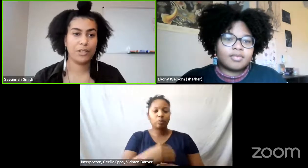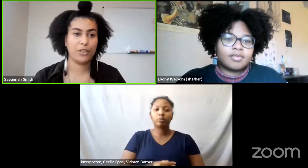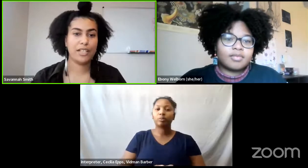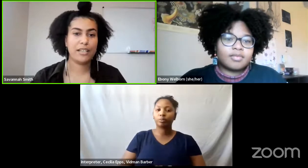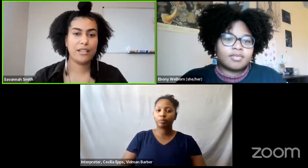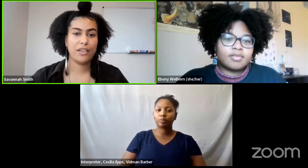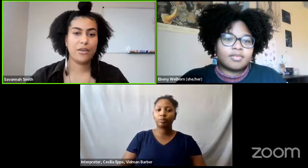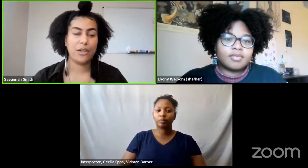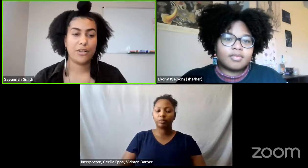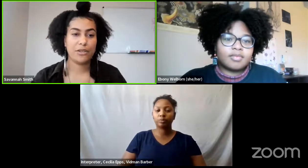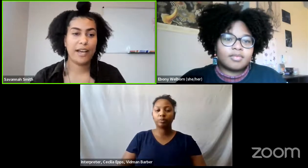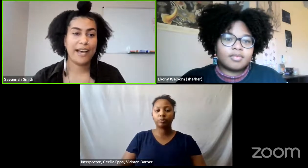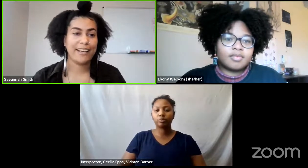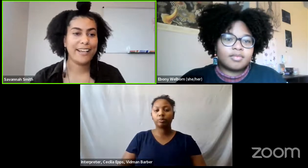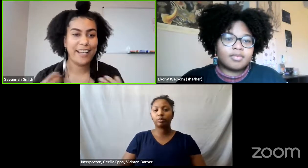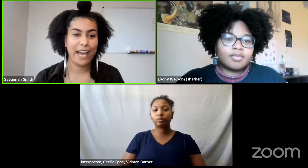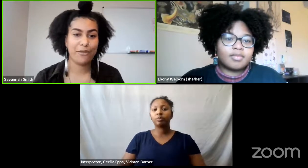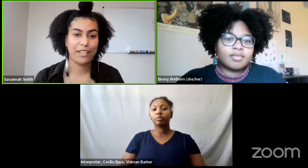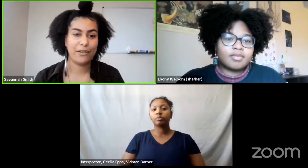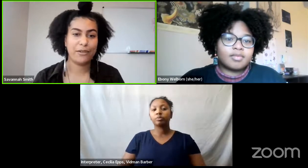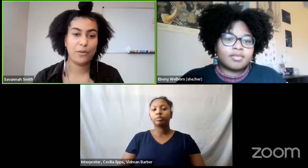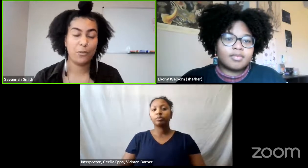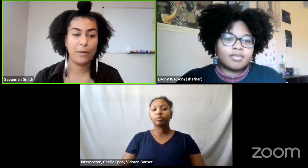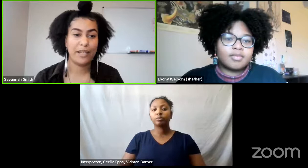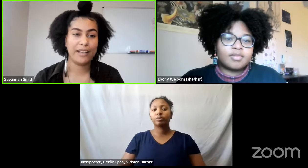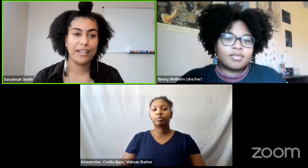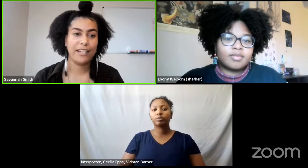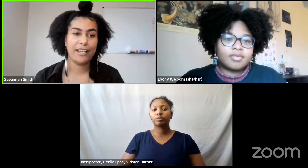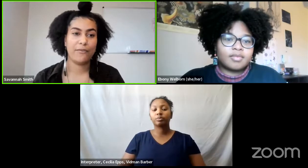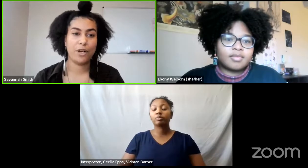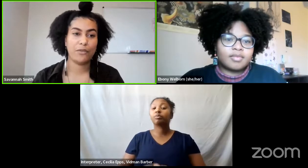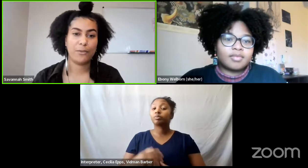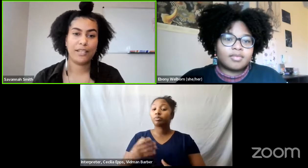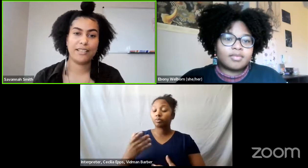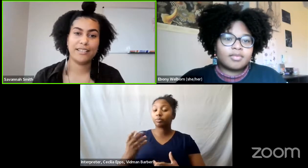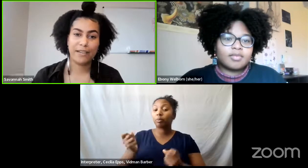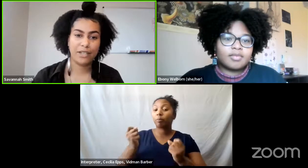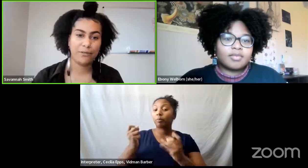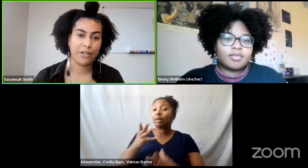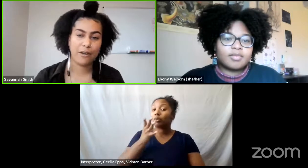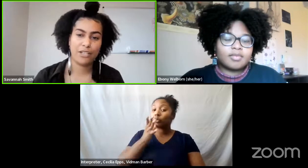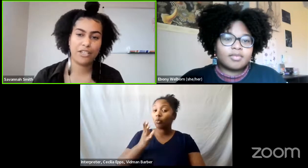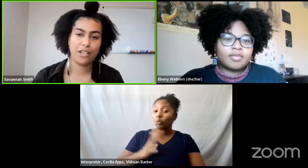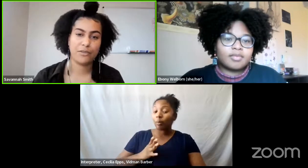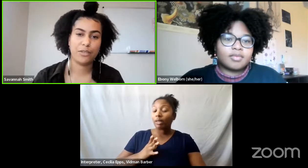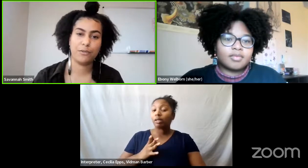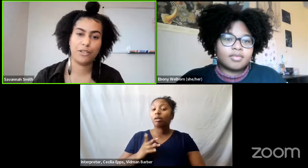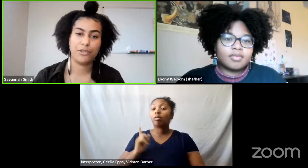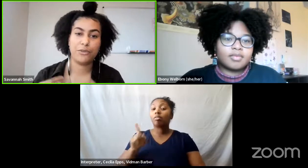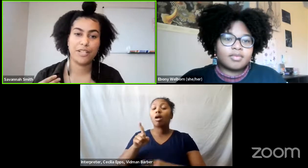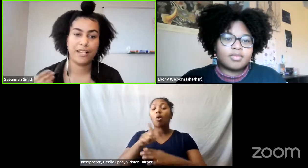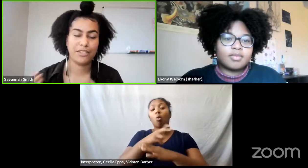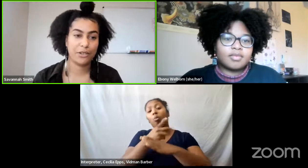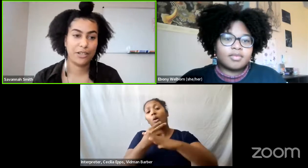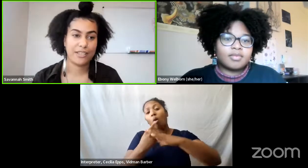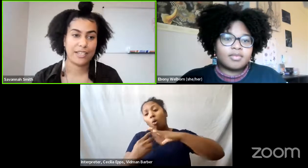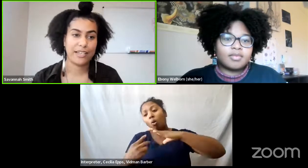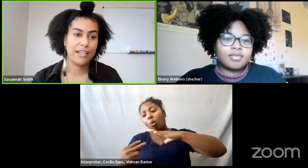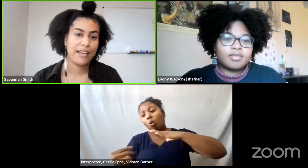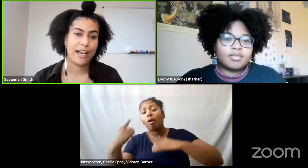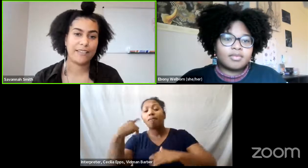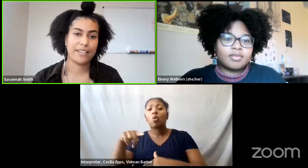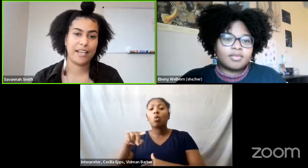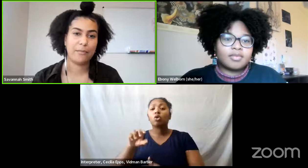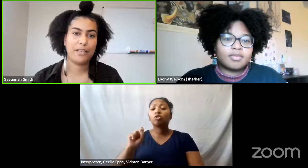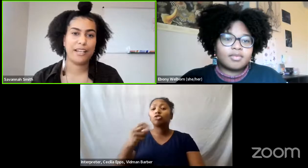food for the community. We also had African women involved with diving for cowrie shells, which were used as